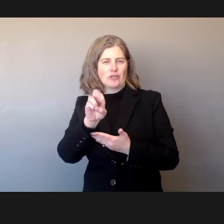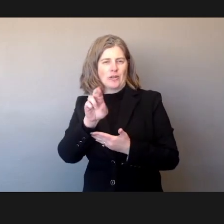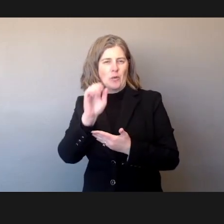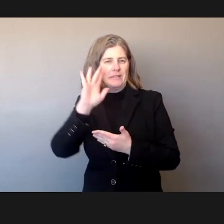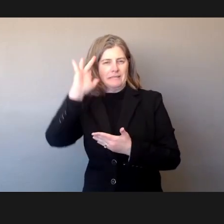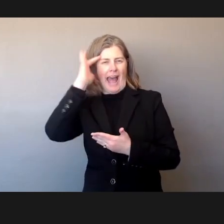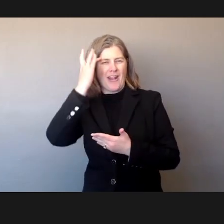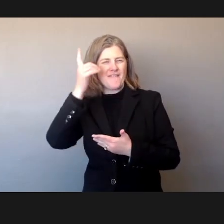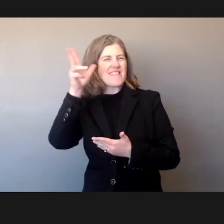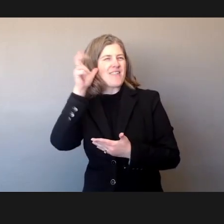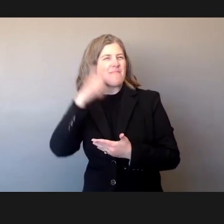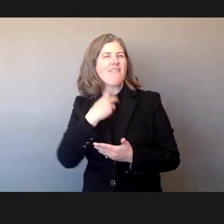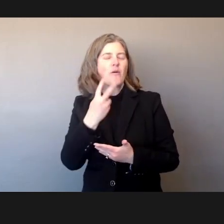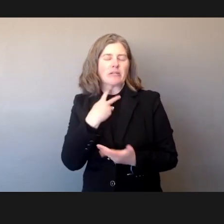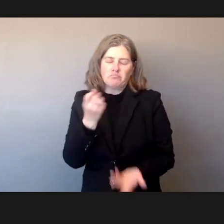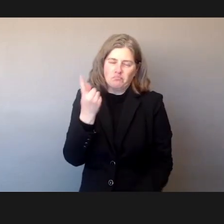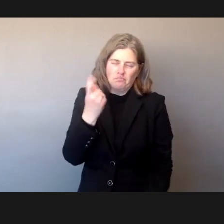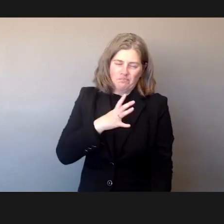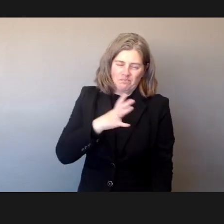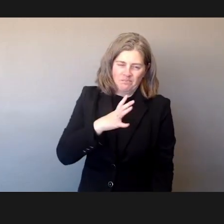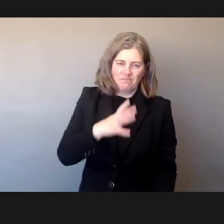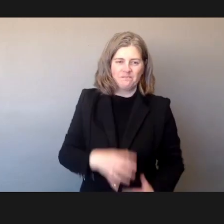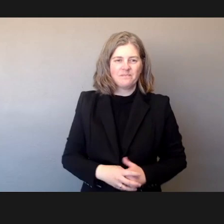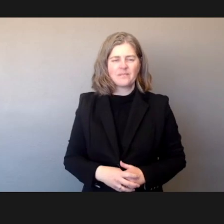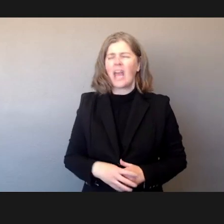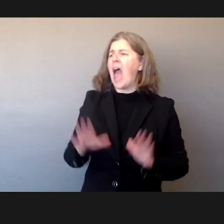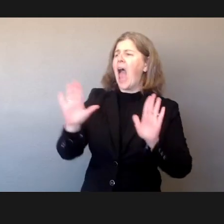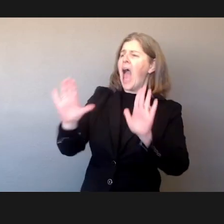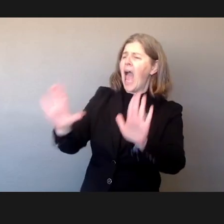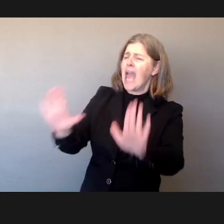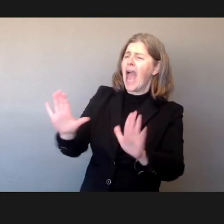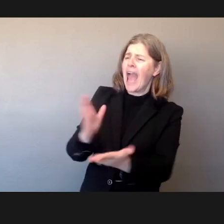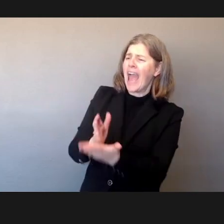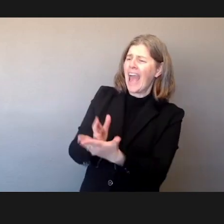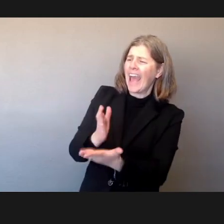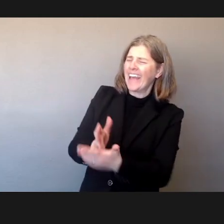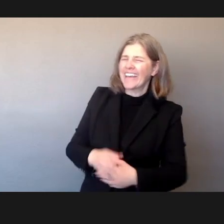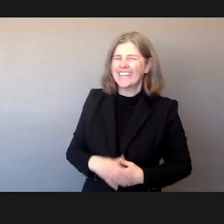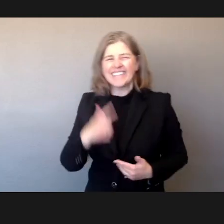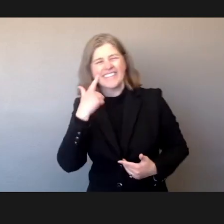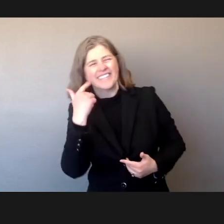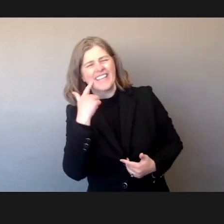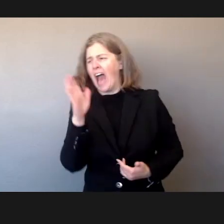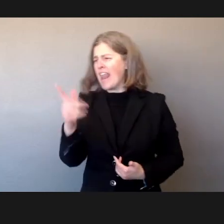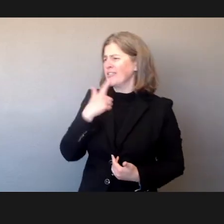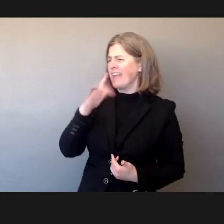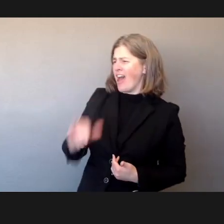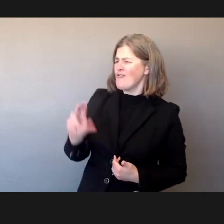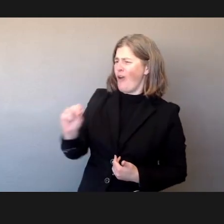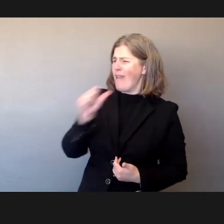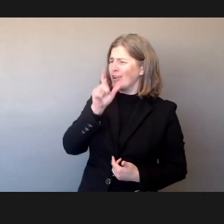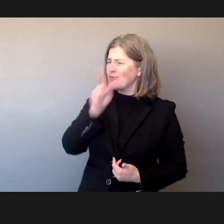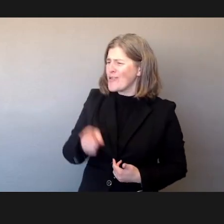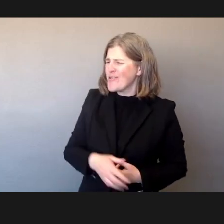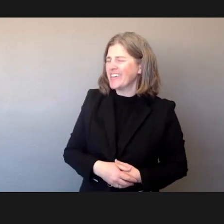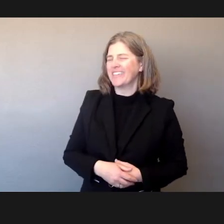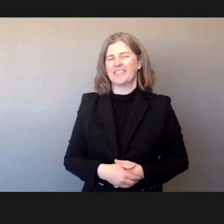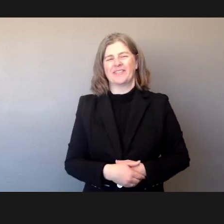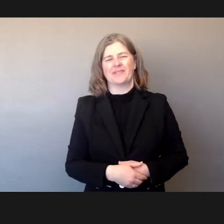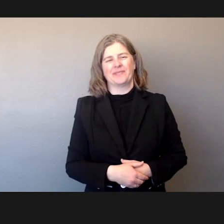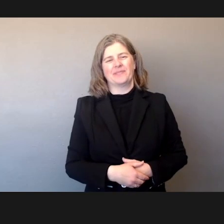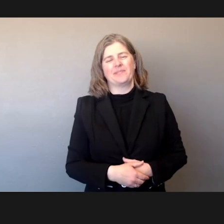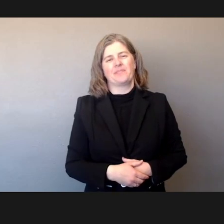hearing my voice, which is understandable. Hey. I never said that, and it's not true.